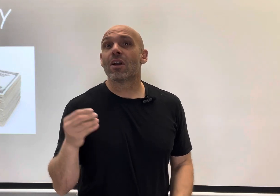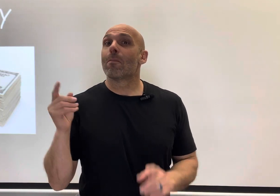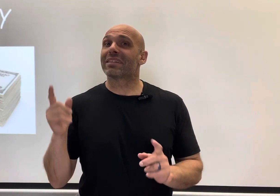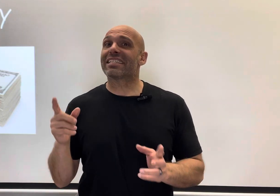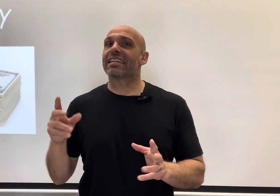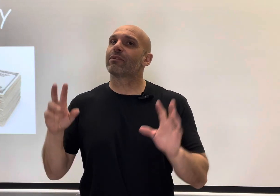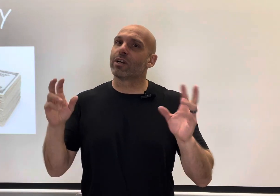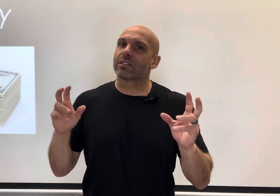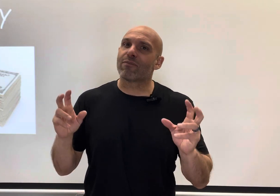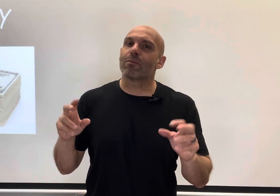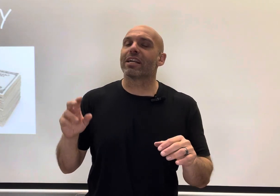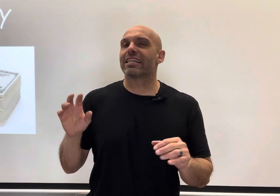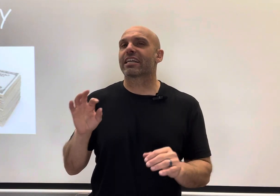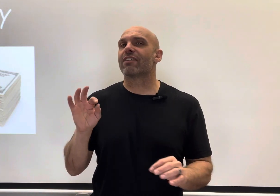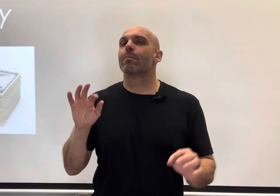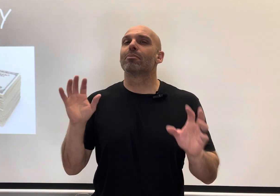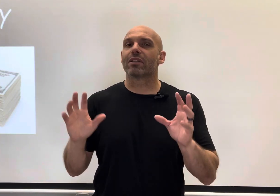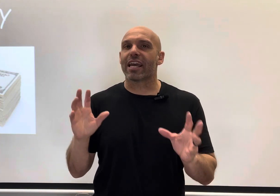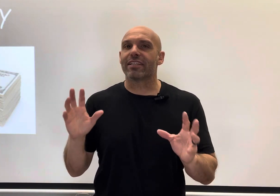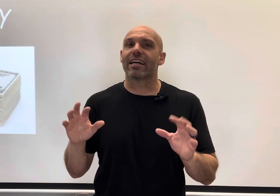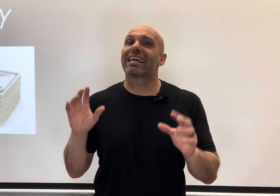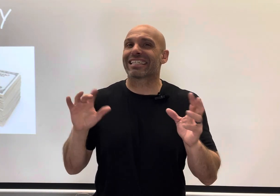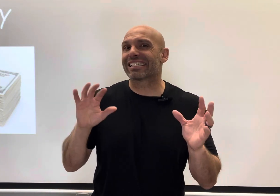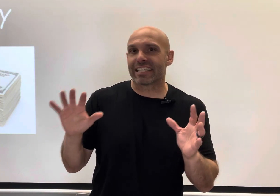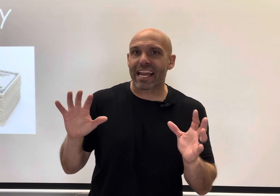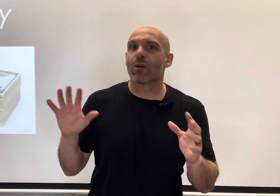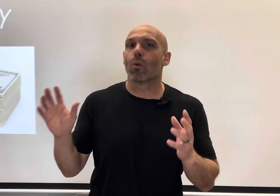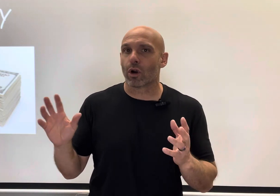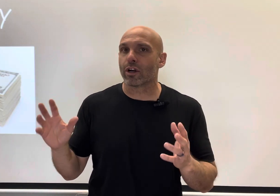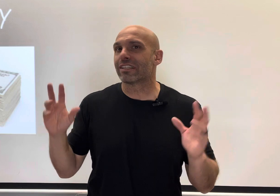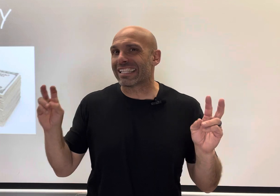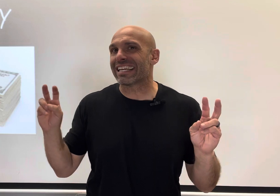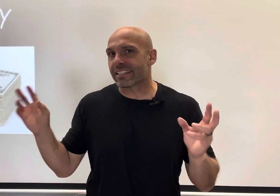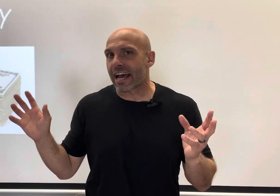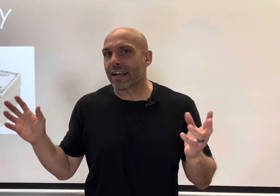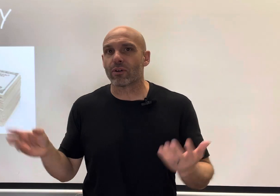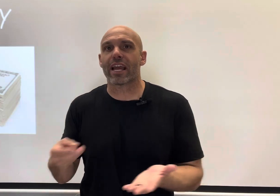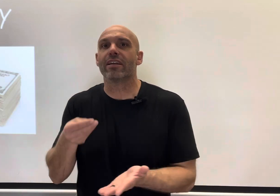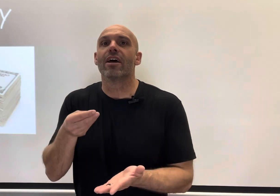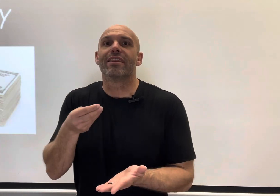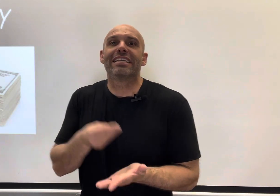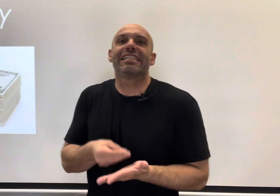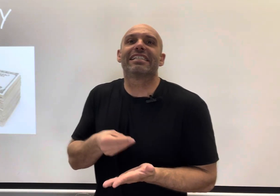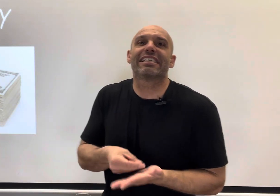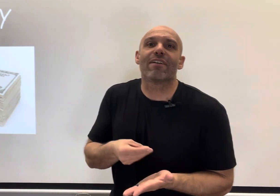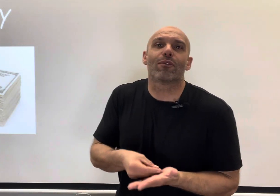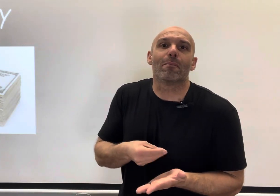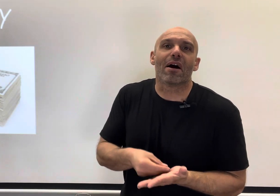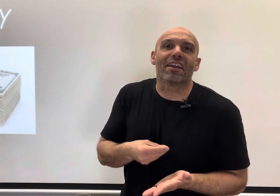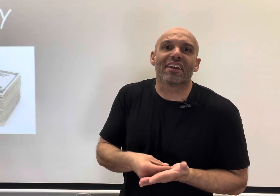But that's not the real sign for money. That's kind of a play sign, like a slang word, slang sign, okay? This is the sign for money.